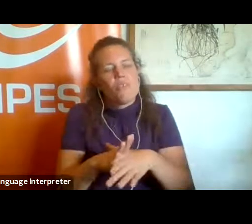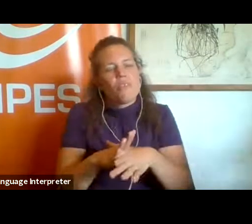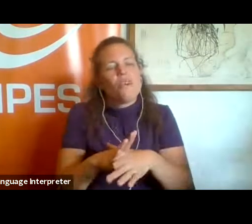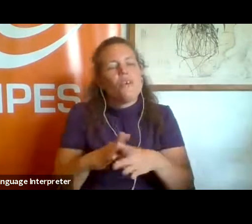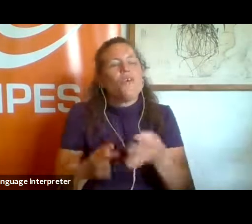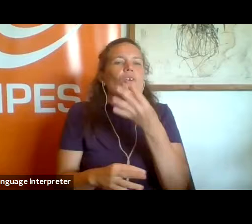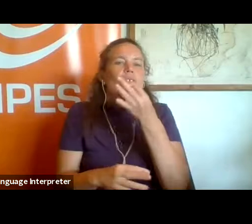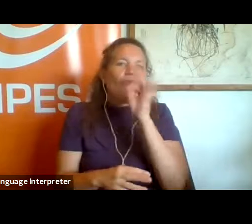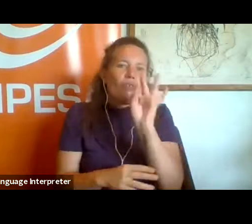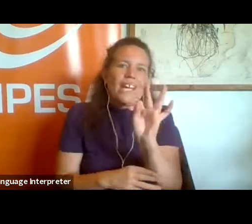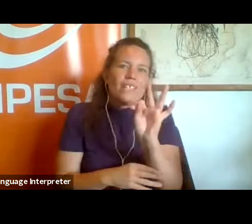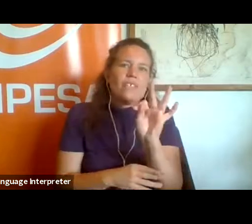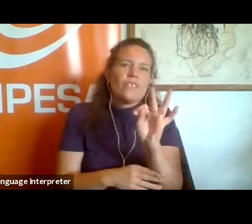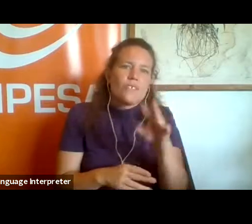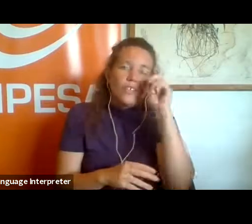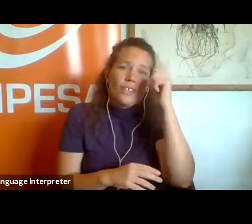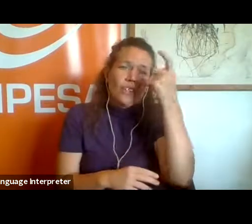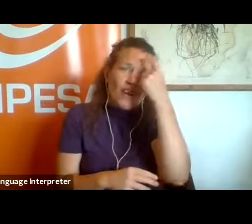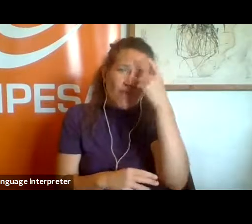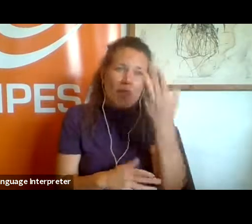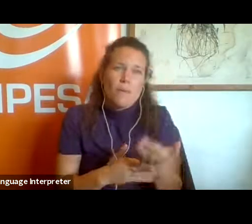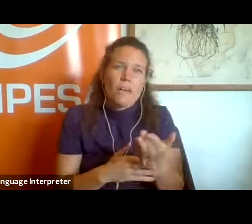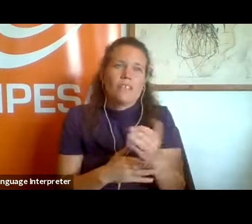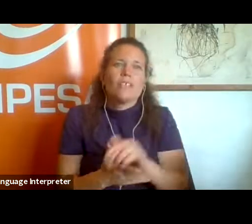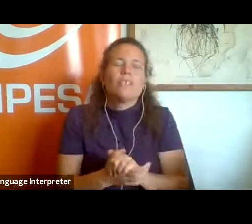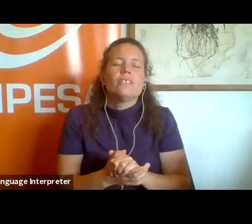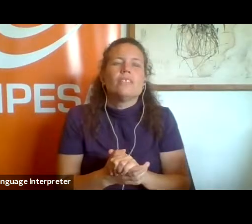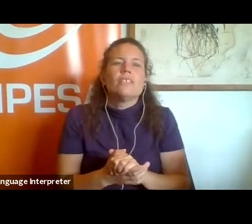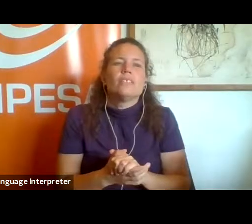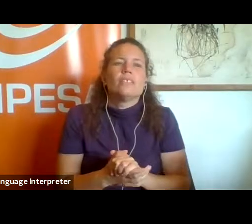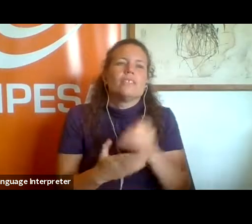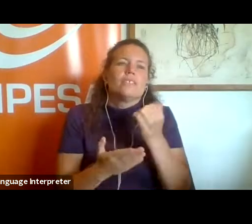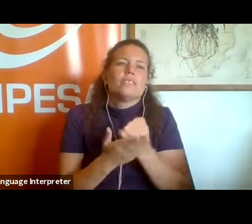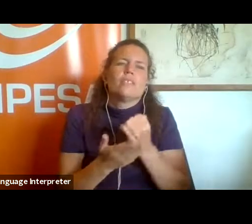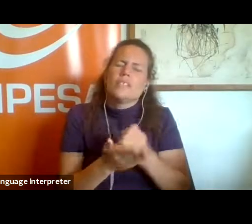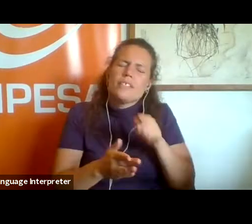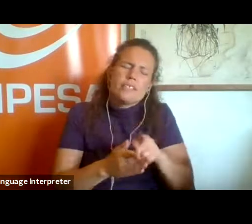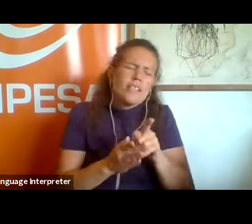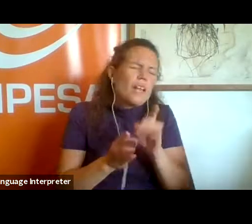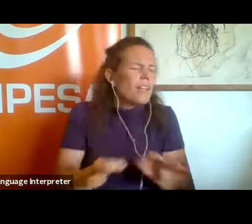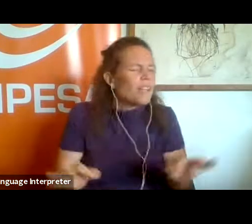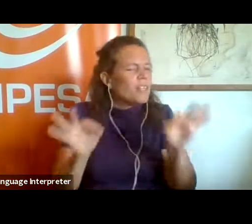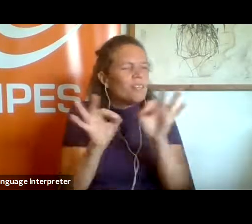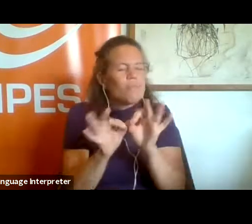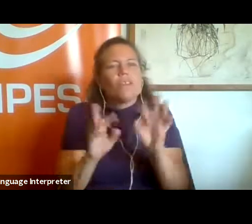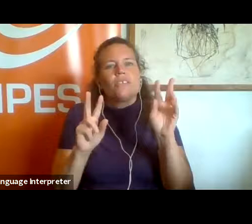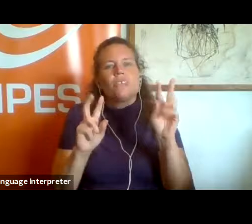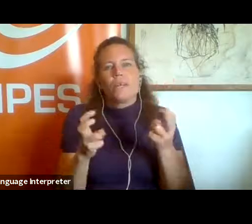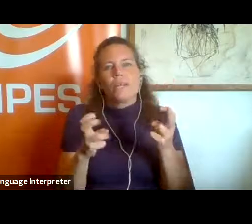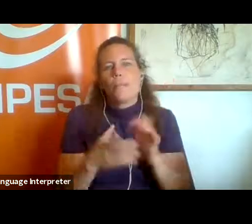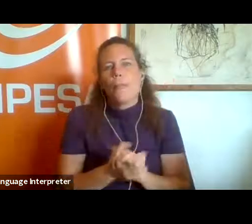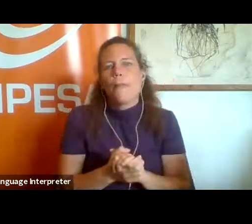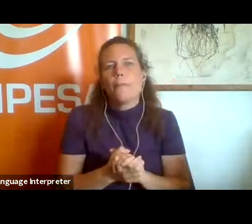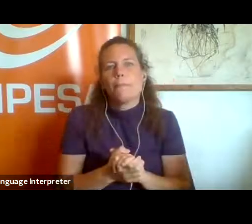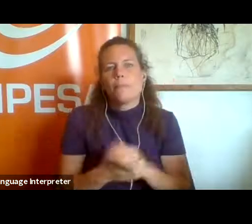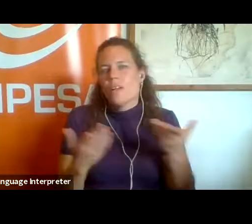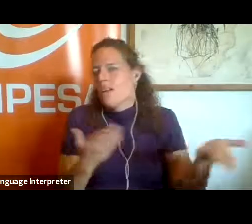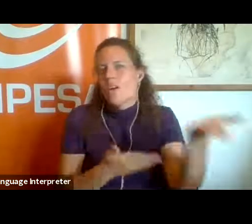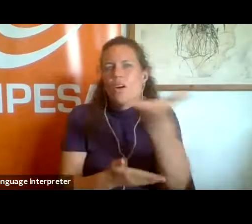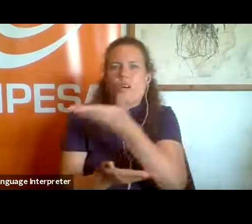Emmanuel Macron in 2018 launched this because it's obviously a very key issue around the